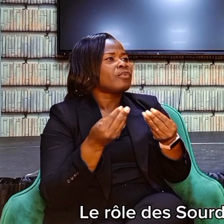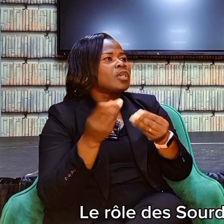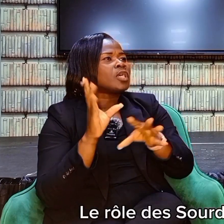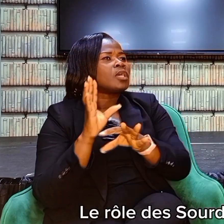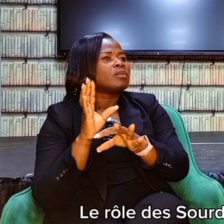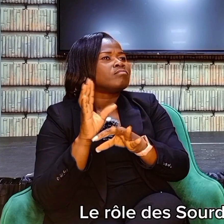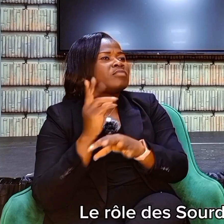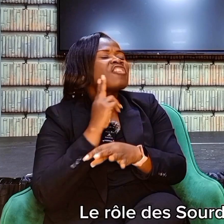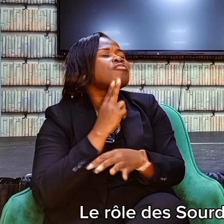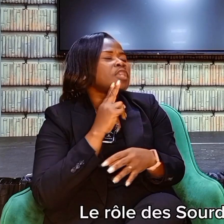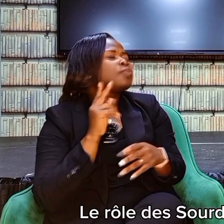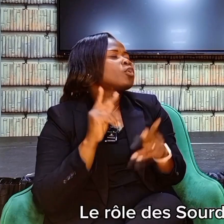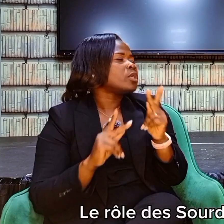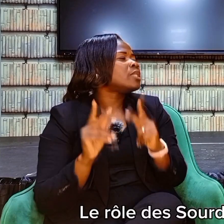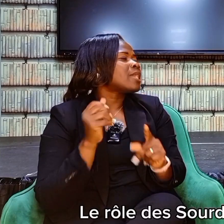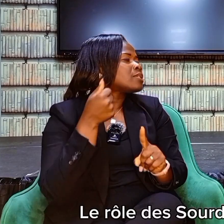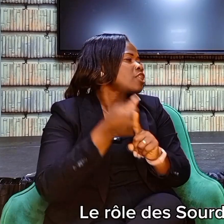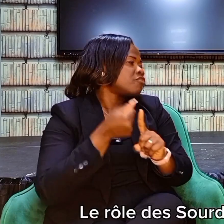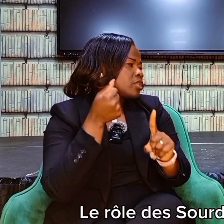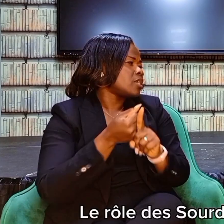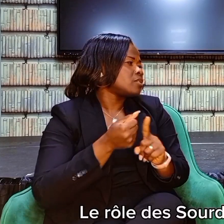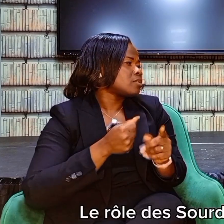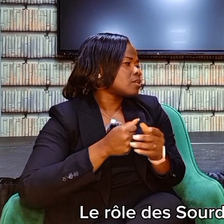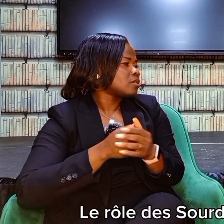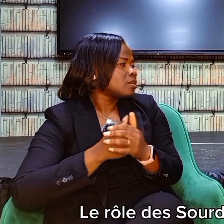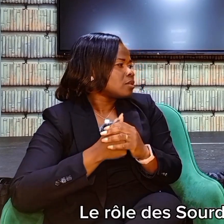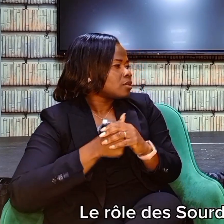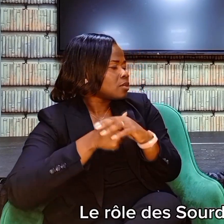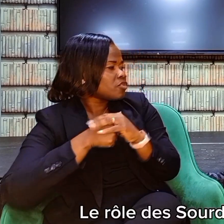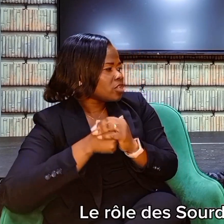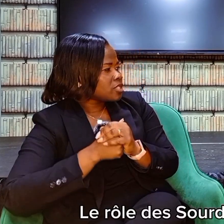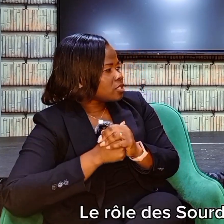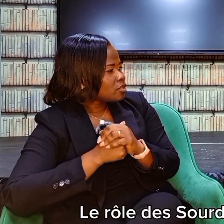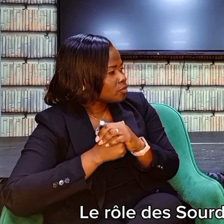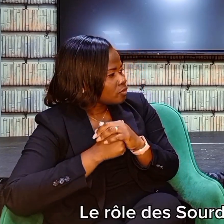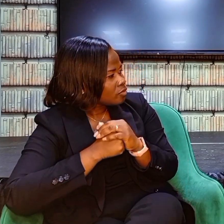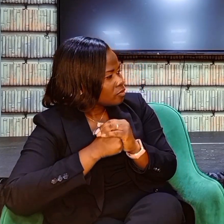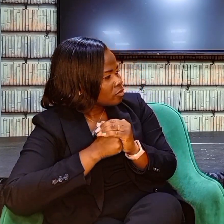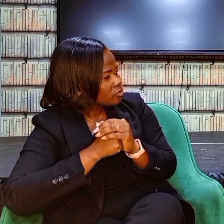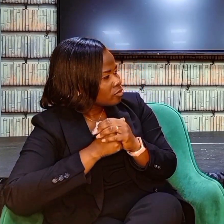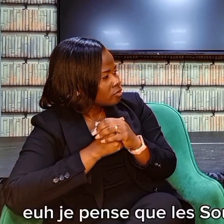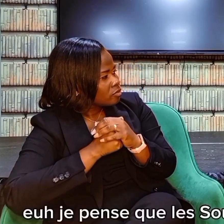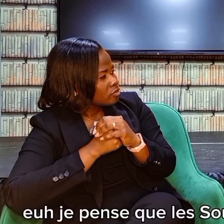of deaf people in that advocacy?